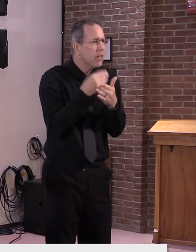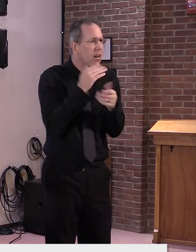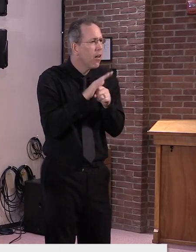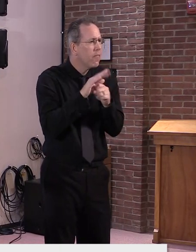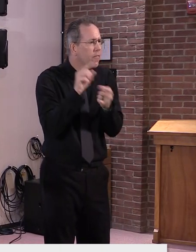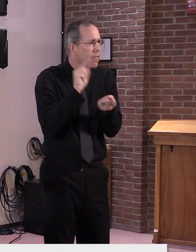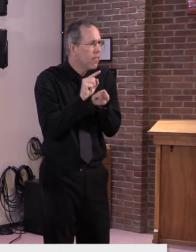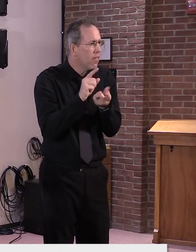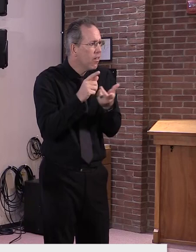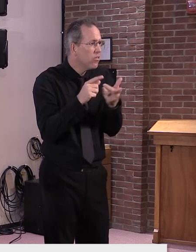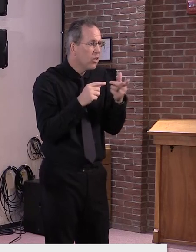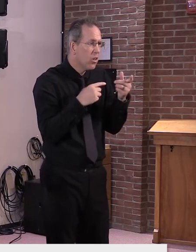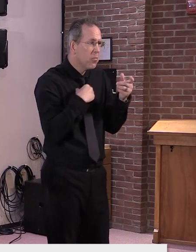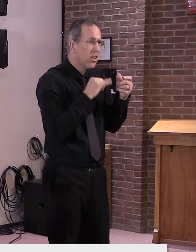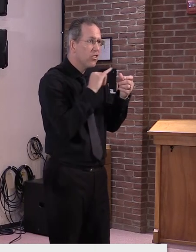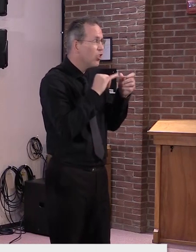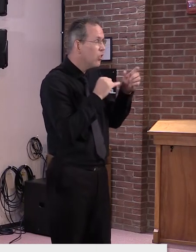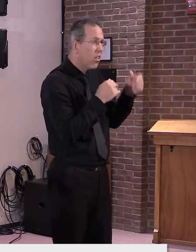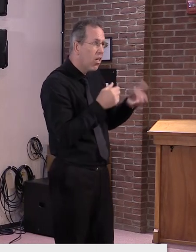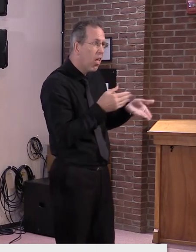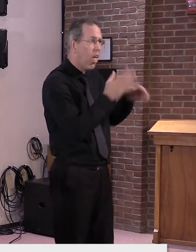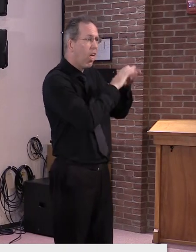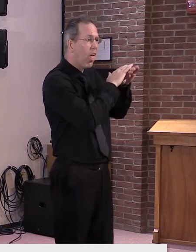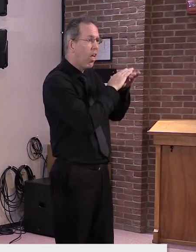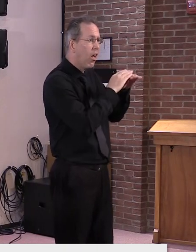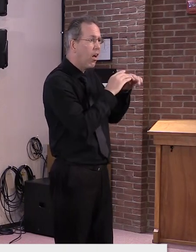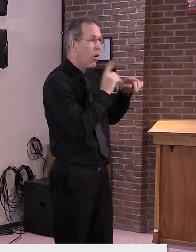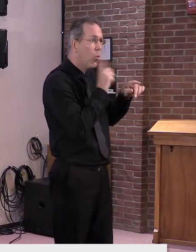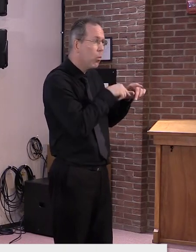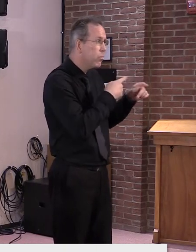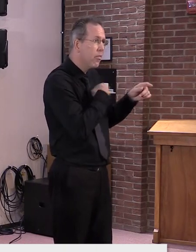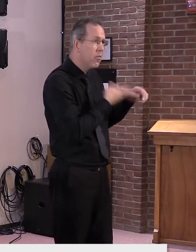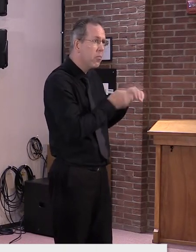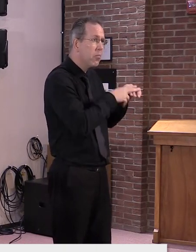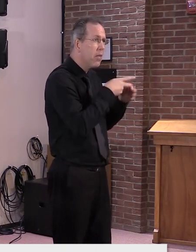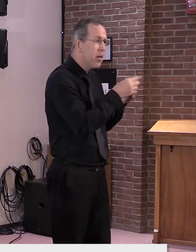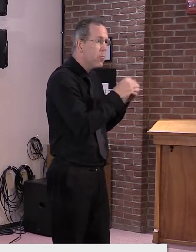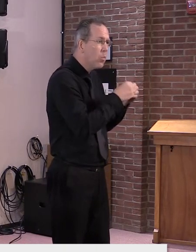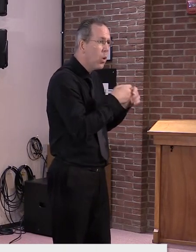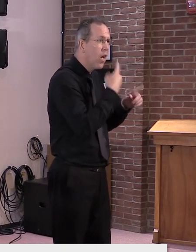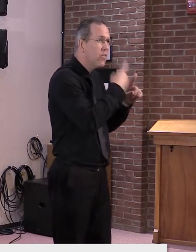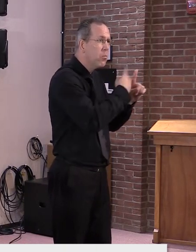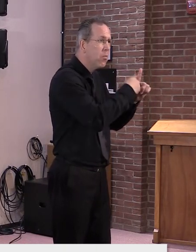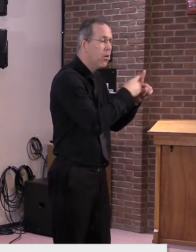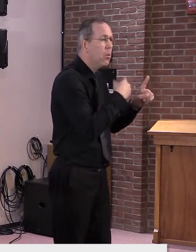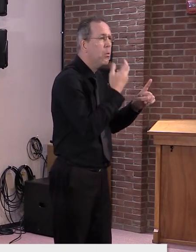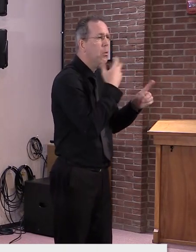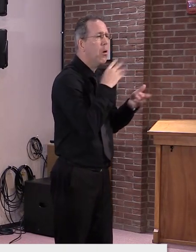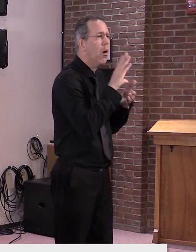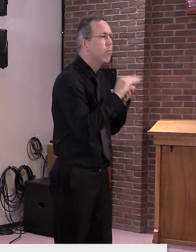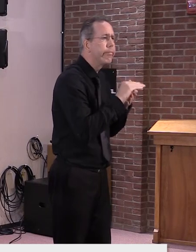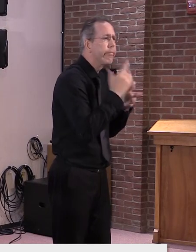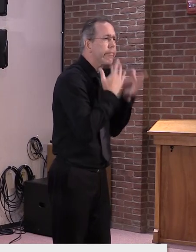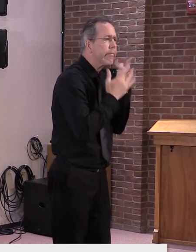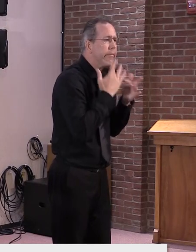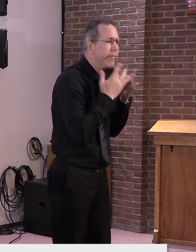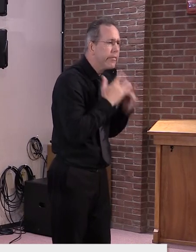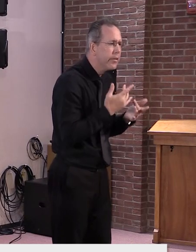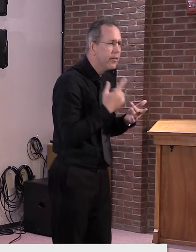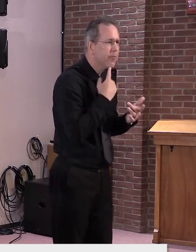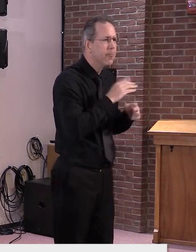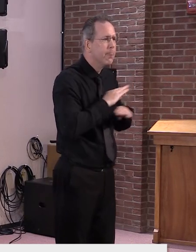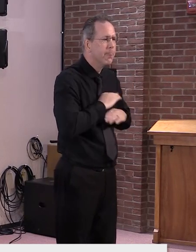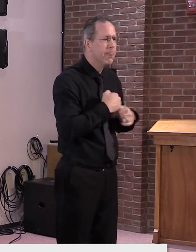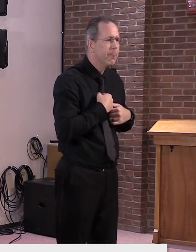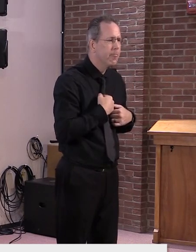increase, especially in those areas that we're talking about with Blue Cross Blue Shield. So I remain concerned. I